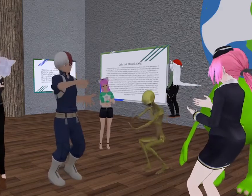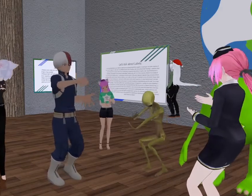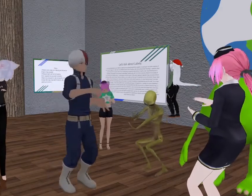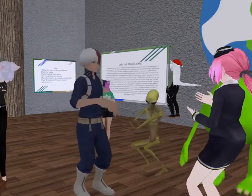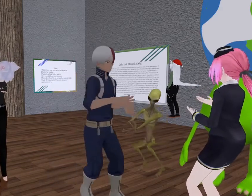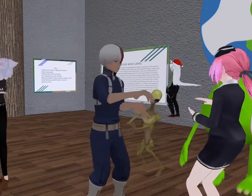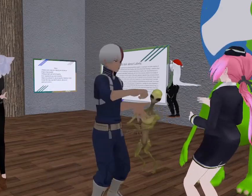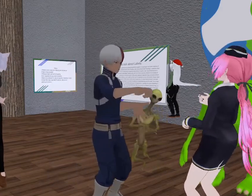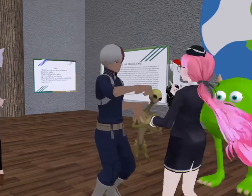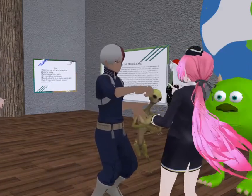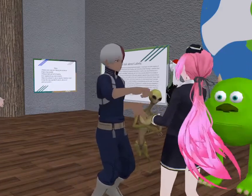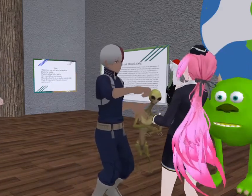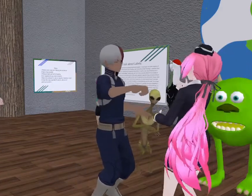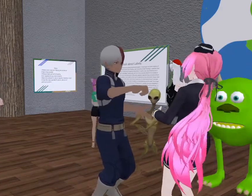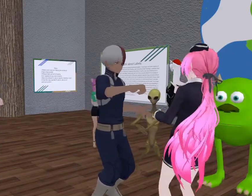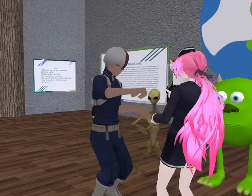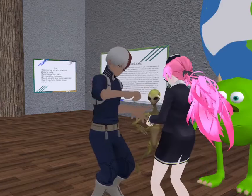am cooking. Who's gonna be It a was sick so dubstep funny. DJ beater?